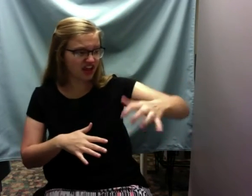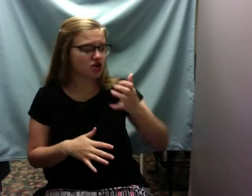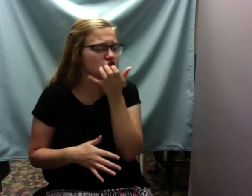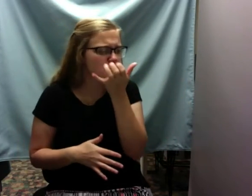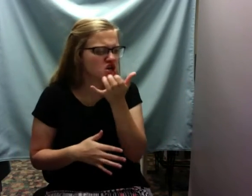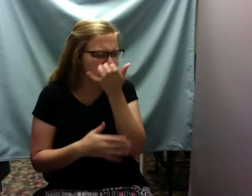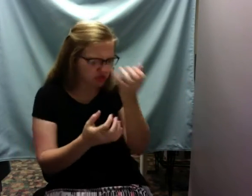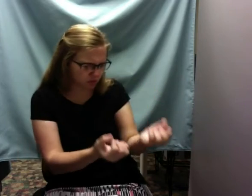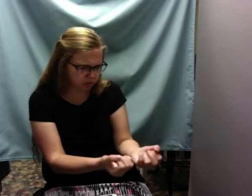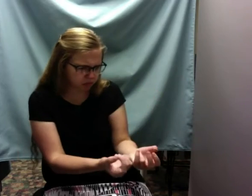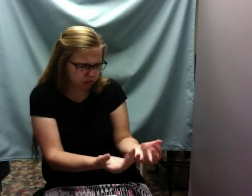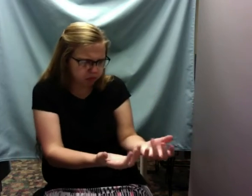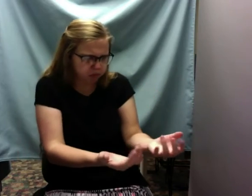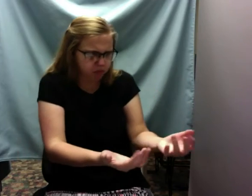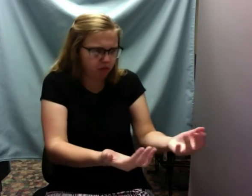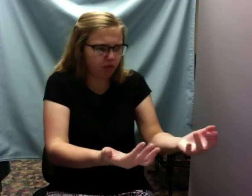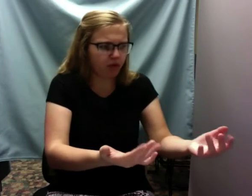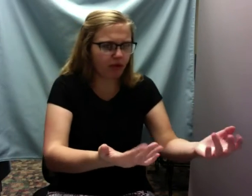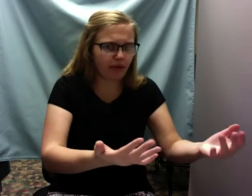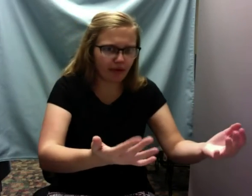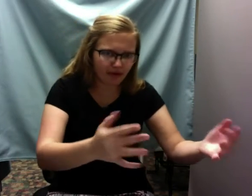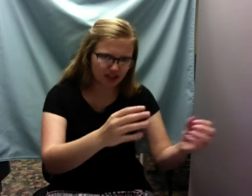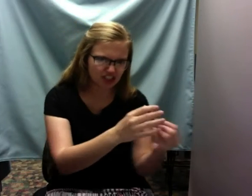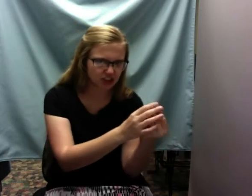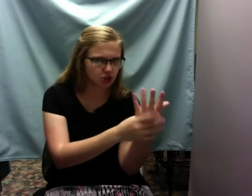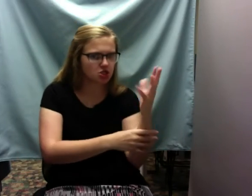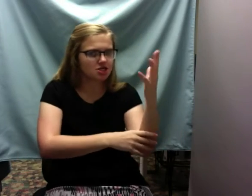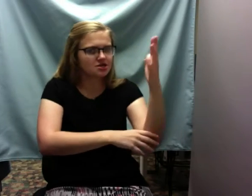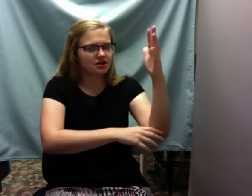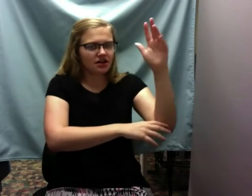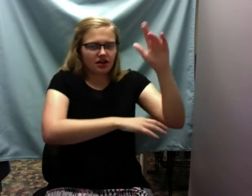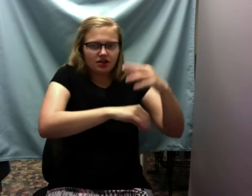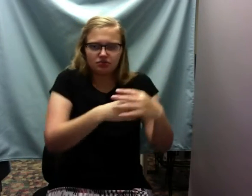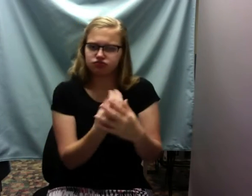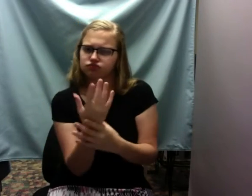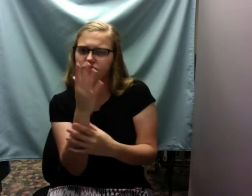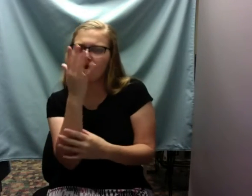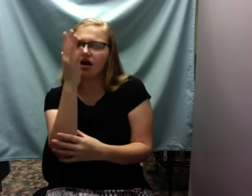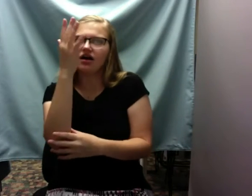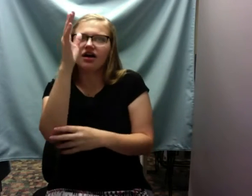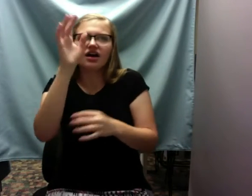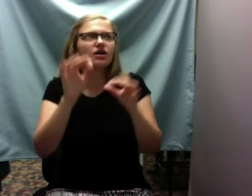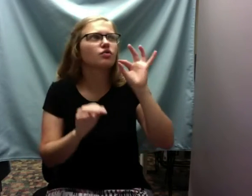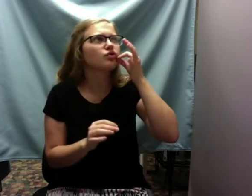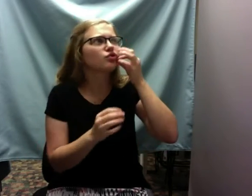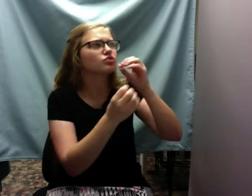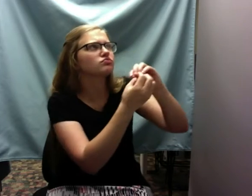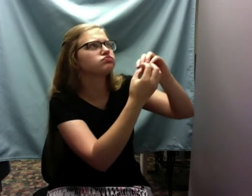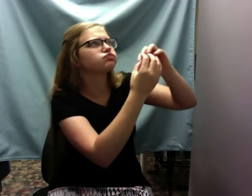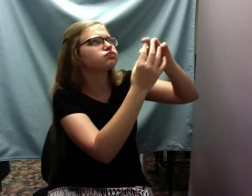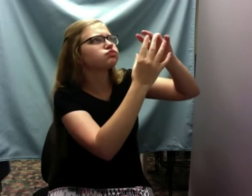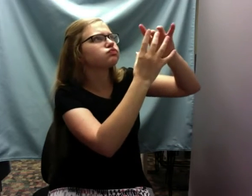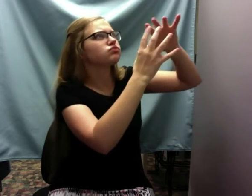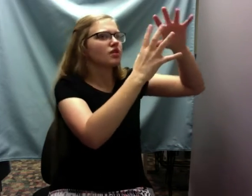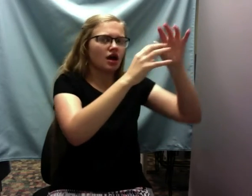forth grass, the herb yielding seed, and the fruit tree yielding fruit after his kind, whose seed is in